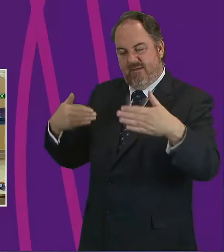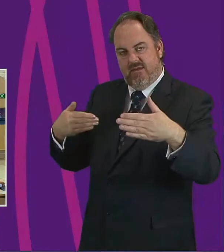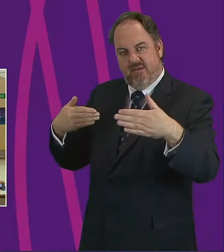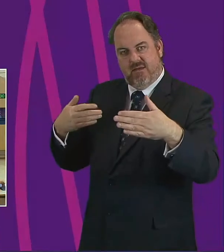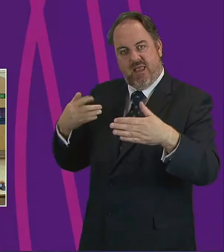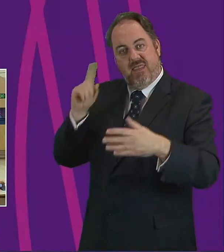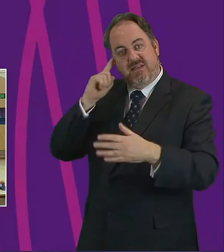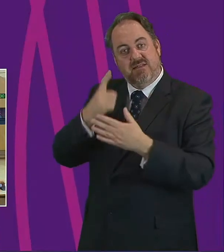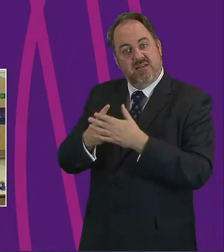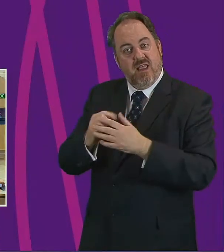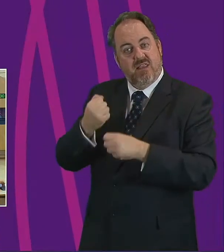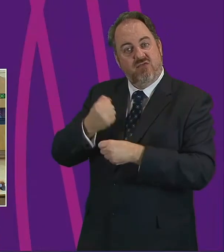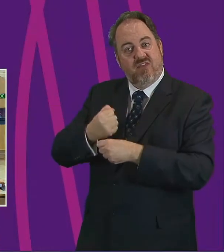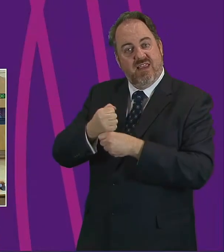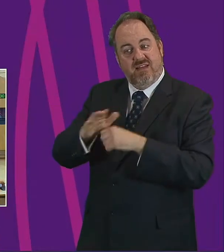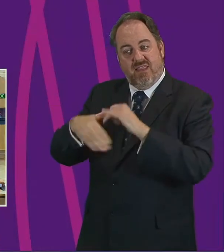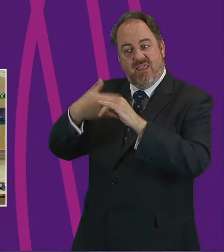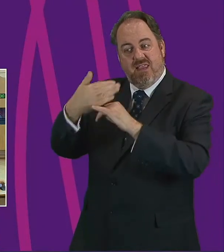John Swinney.